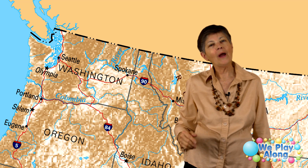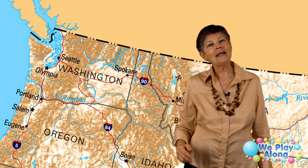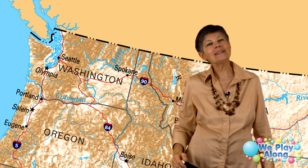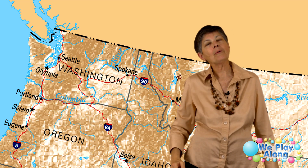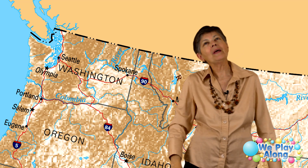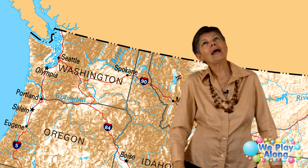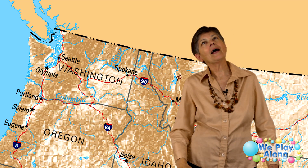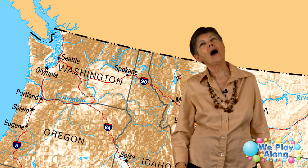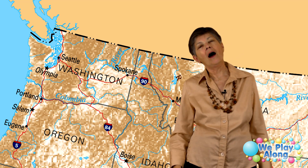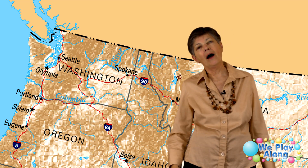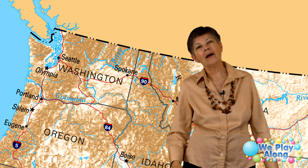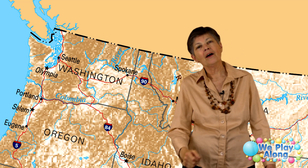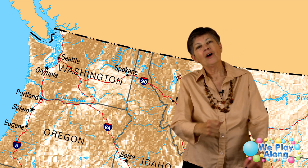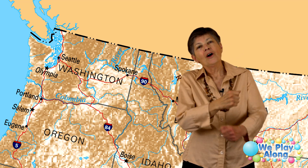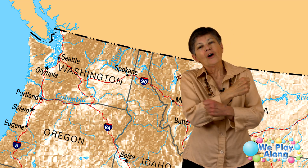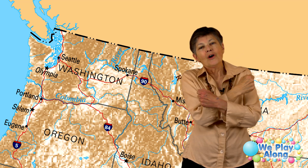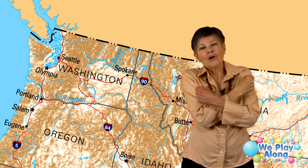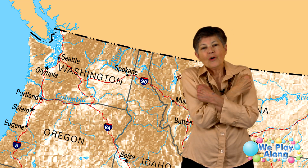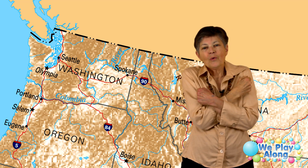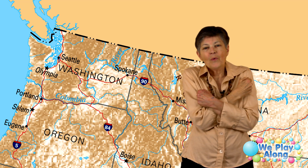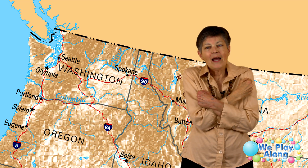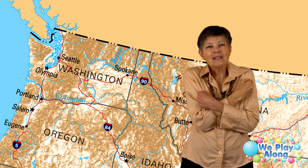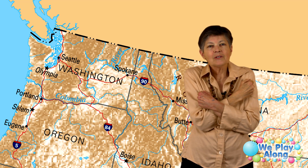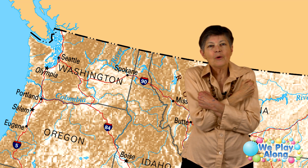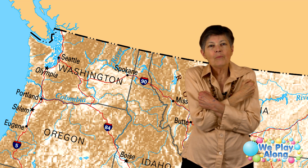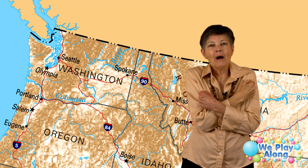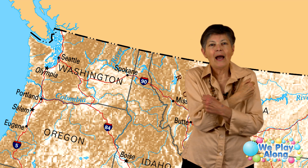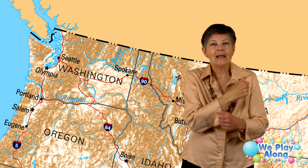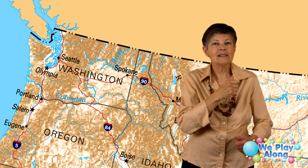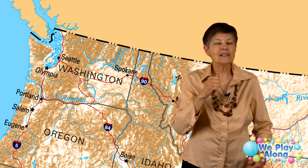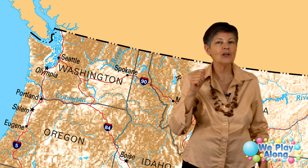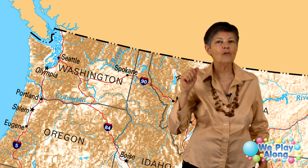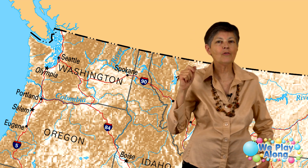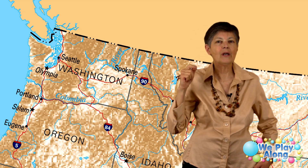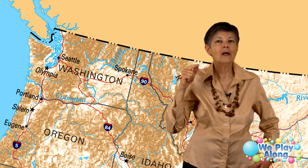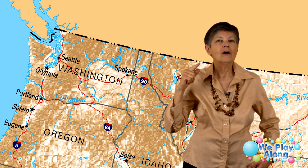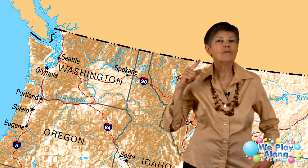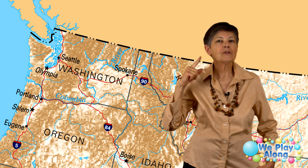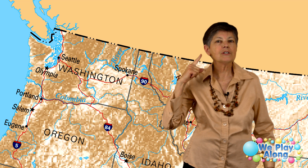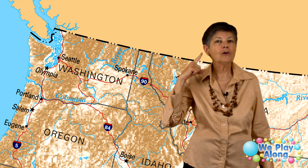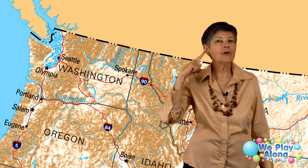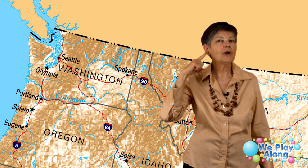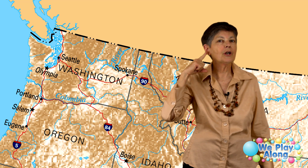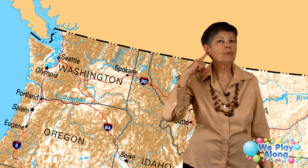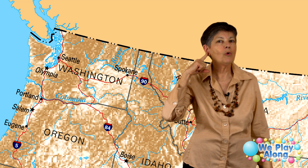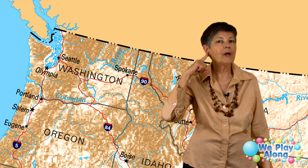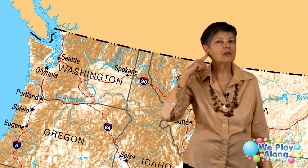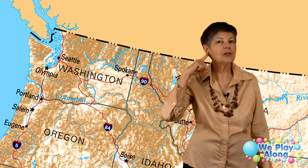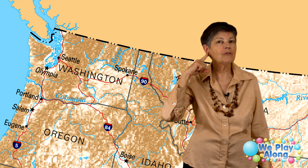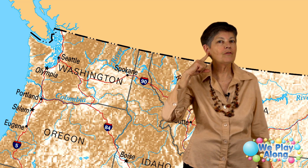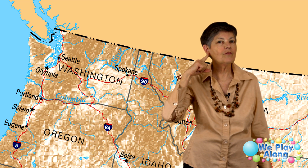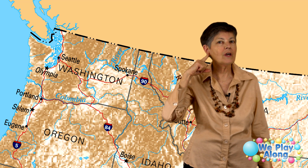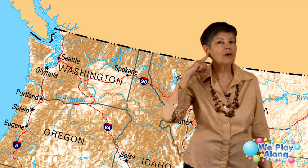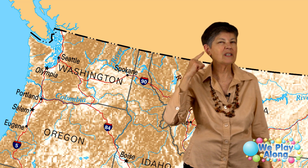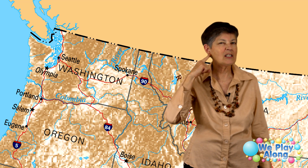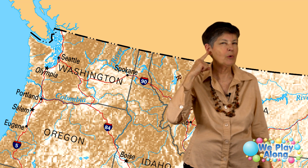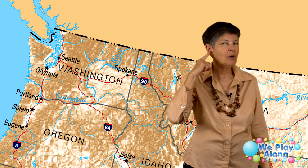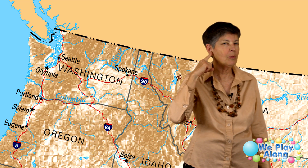Caress, that'd be like a hug. Caressed by silv'ry. For silver, you're going to point to your finger because that's where you would wear